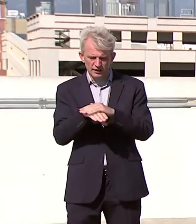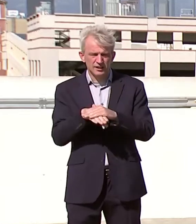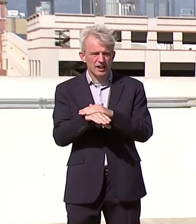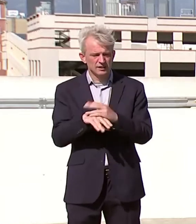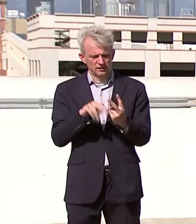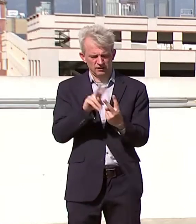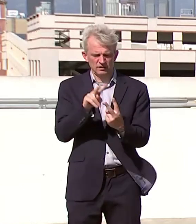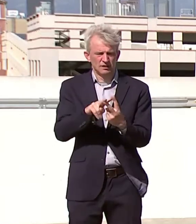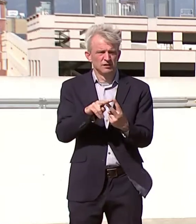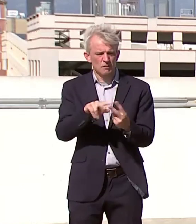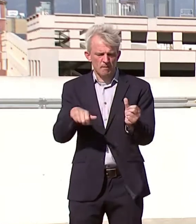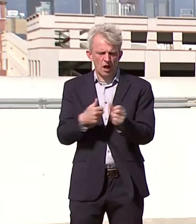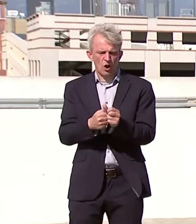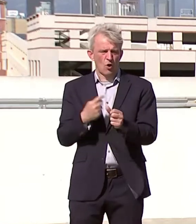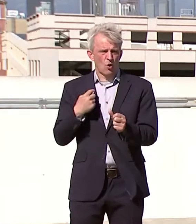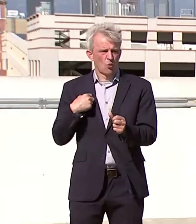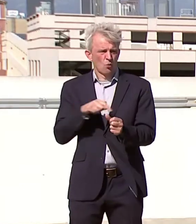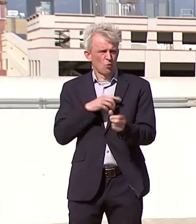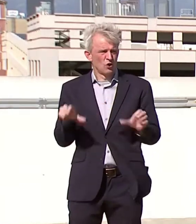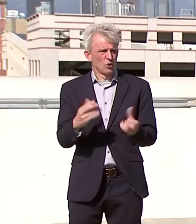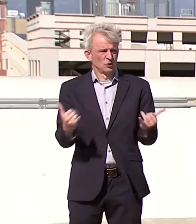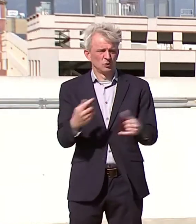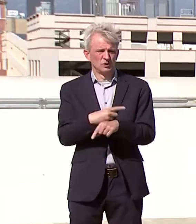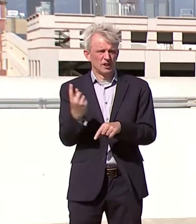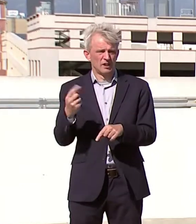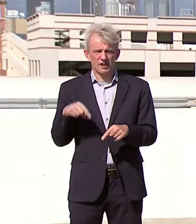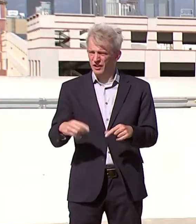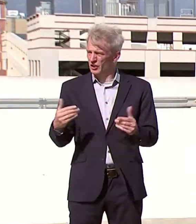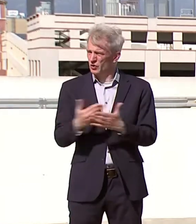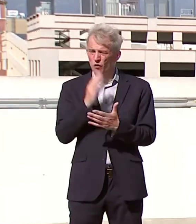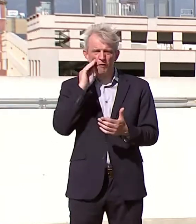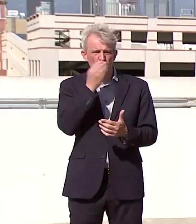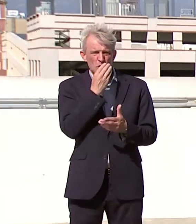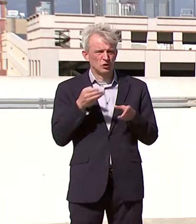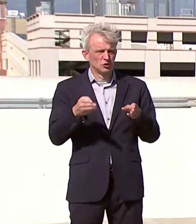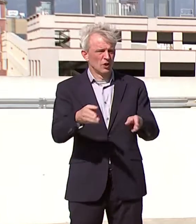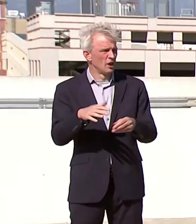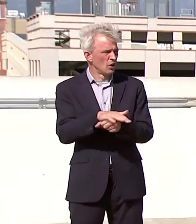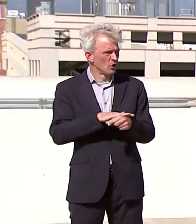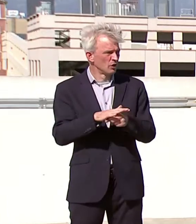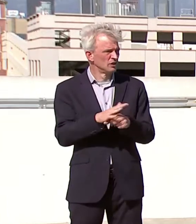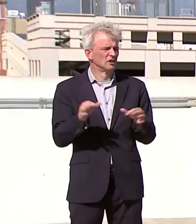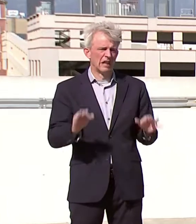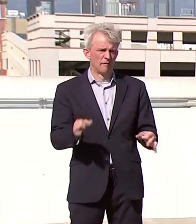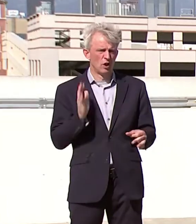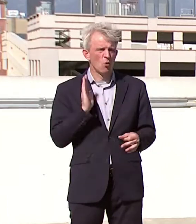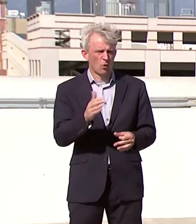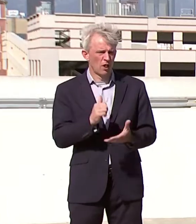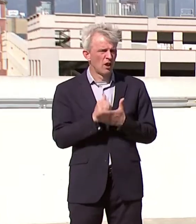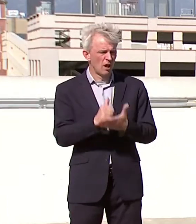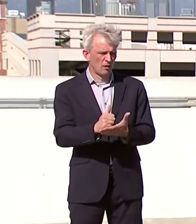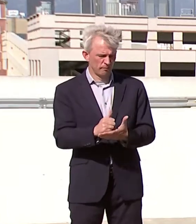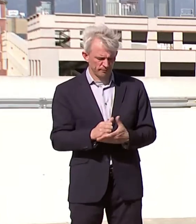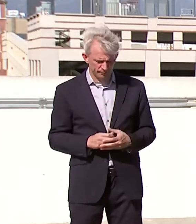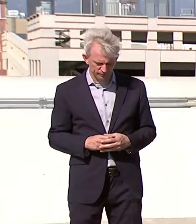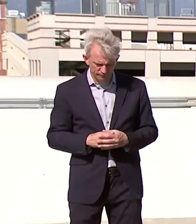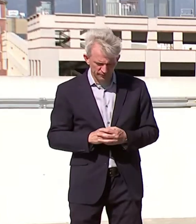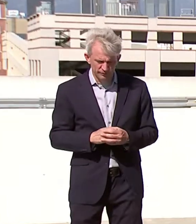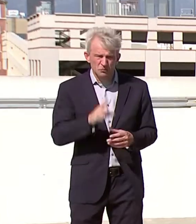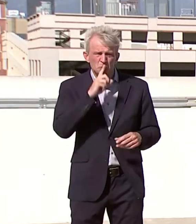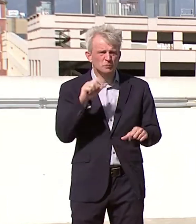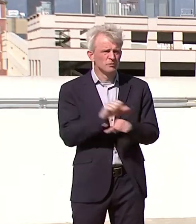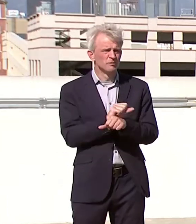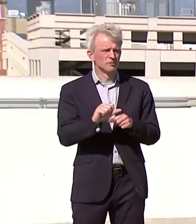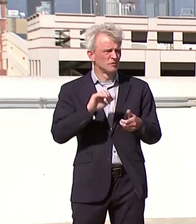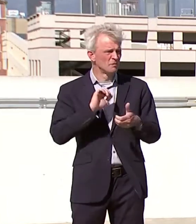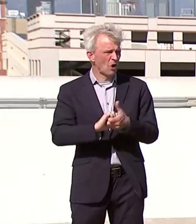do today. This new Flower Street location is absolutely going to help in that way. It's a true partnership that